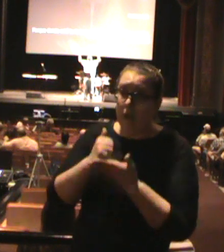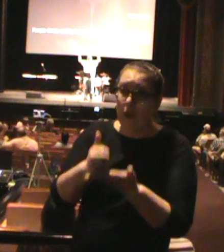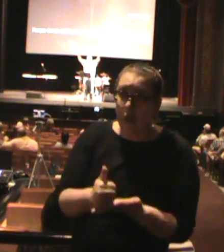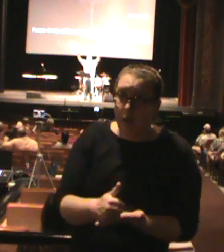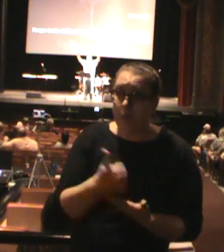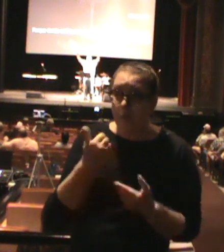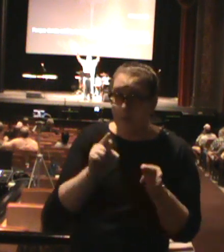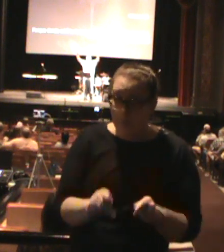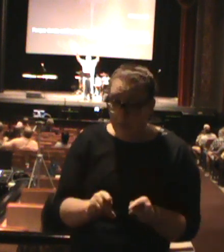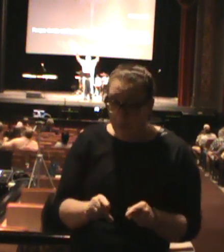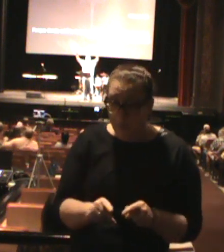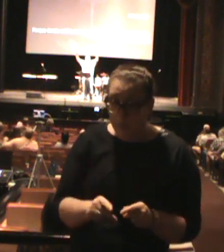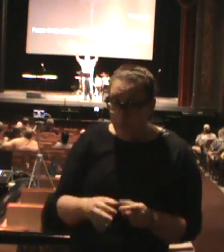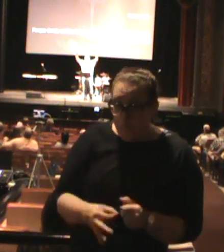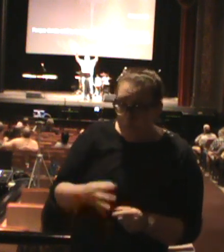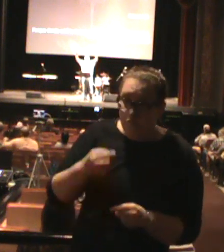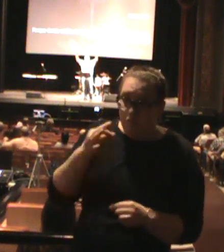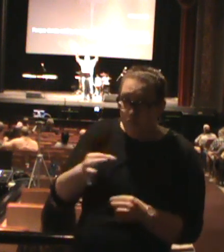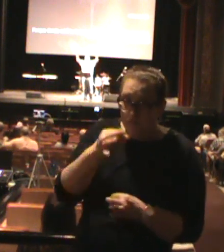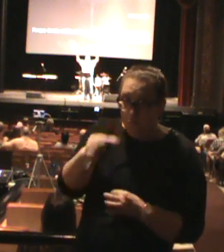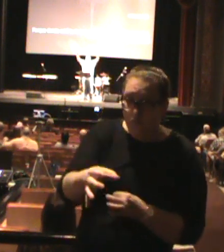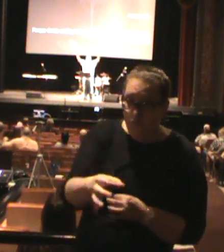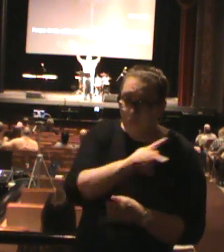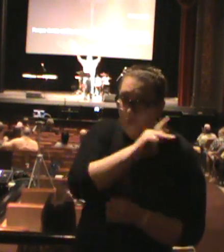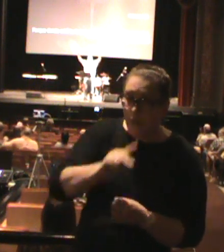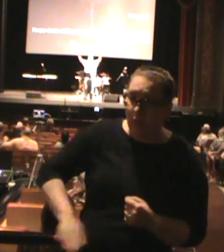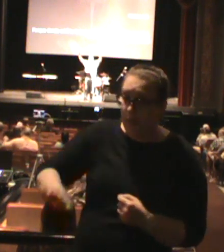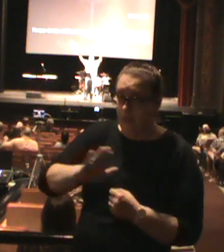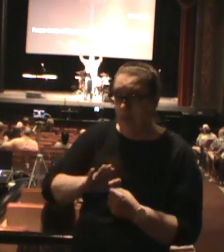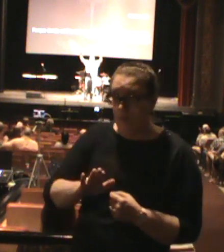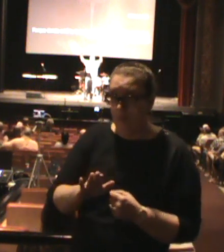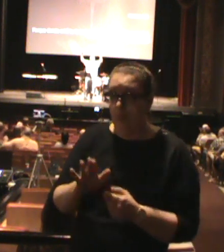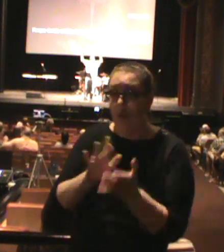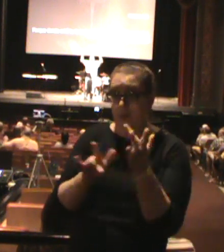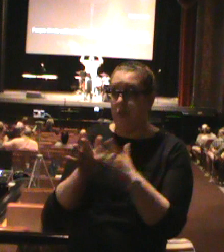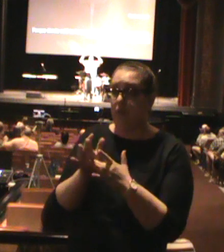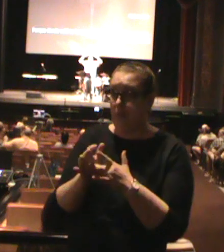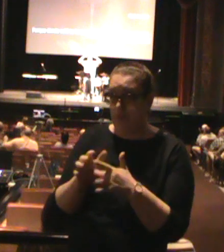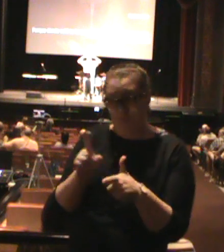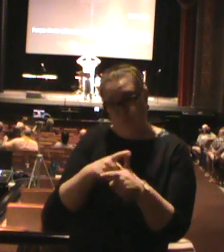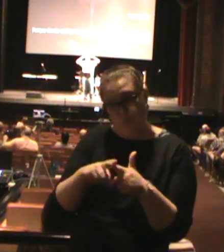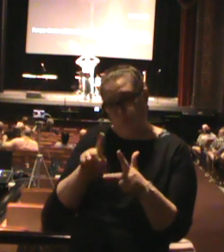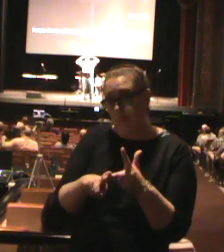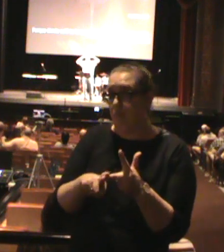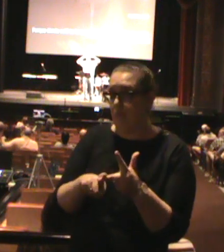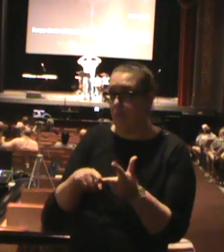the kingdom of the gospel of Jesus Christ. That's what we're called to